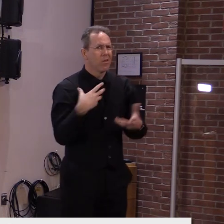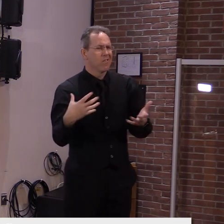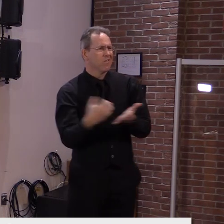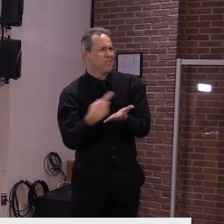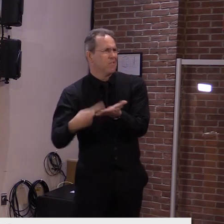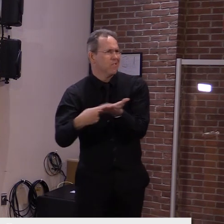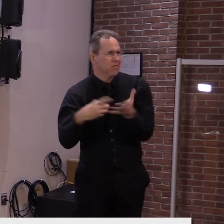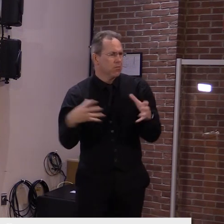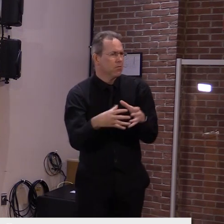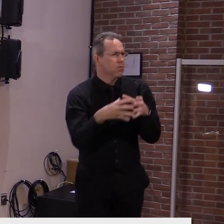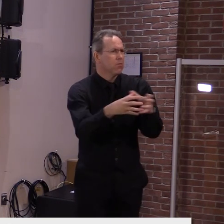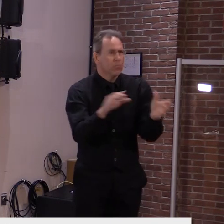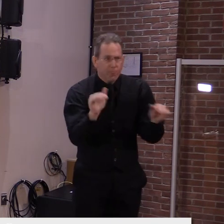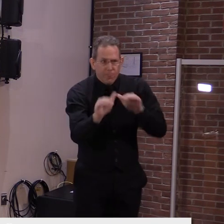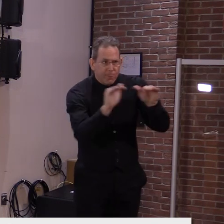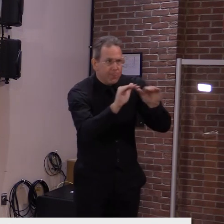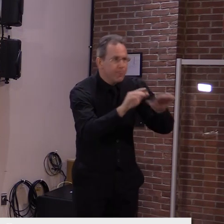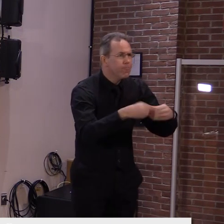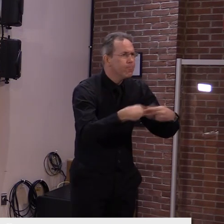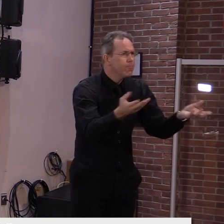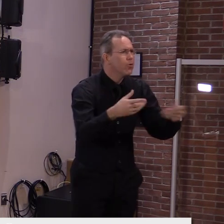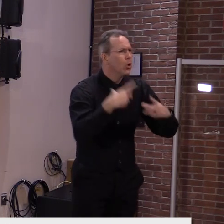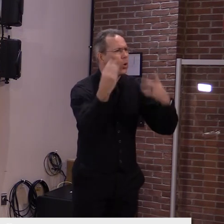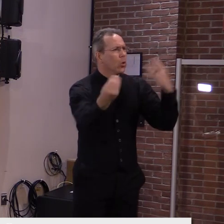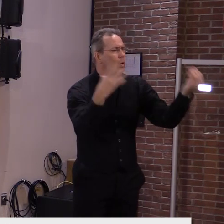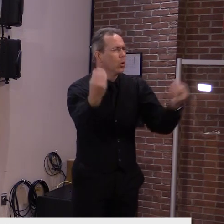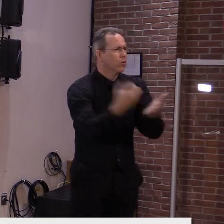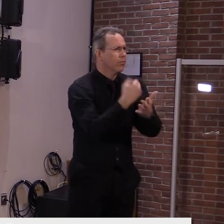on how to register and with